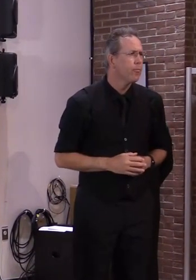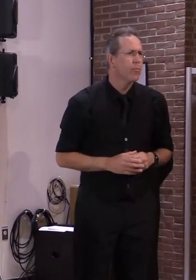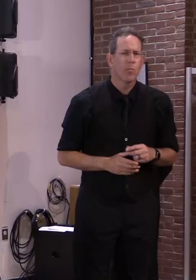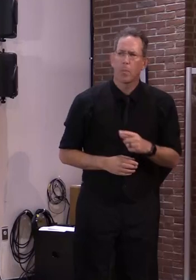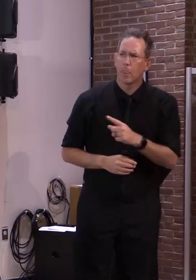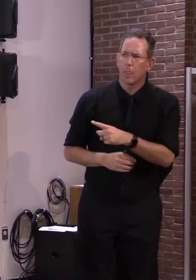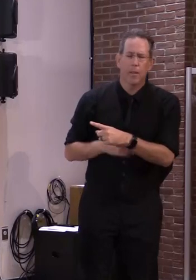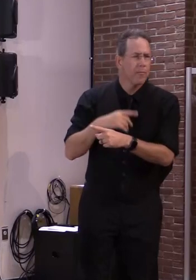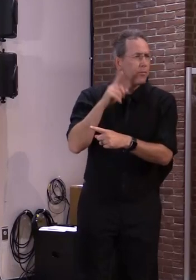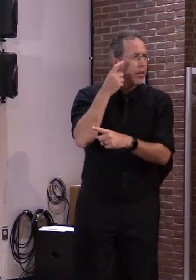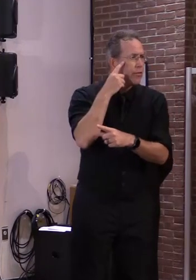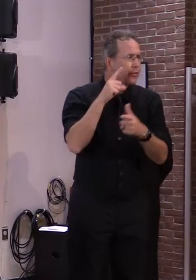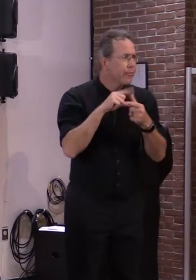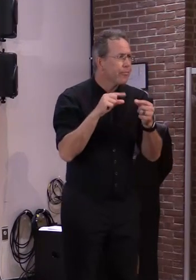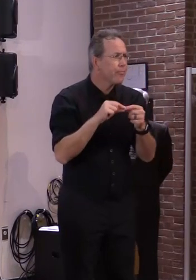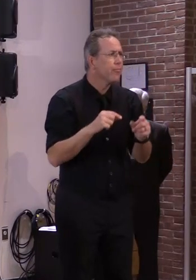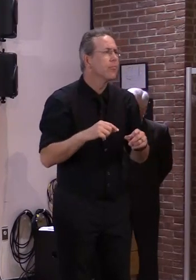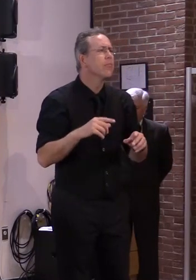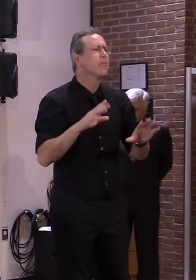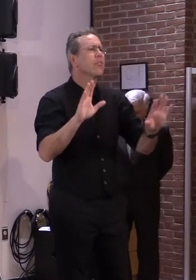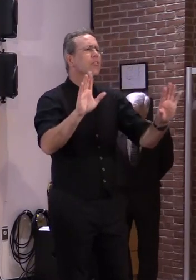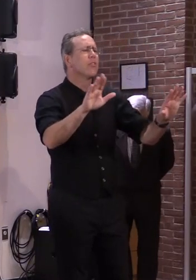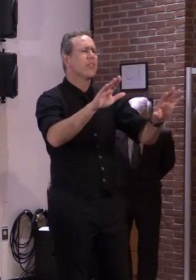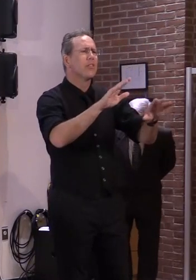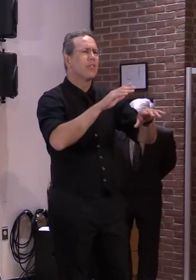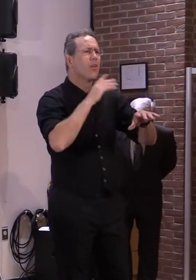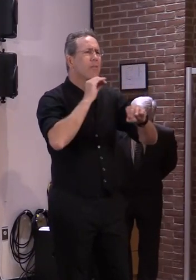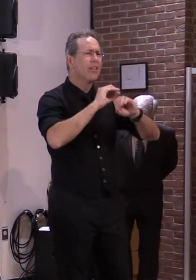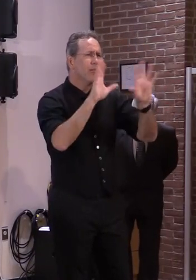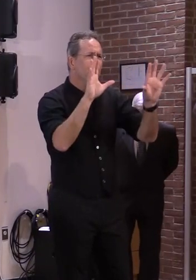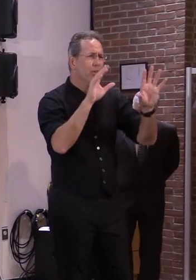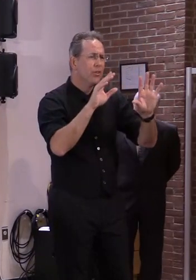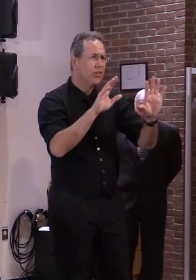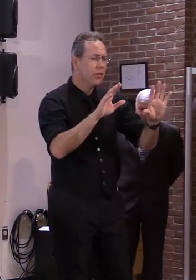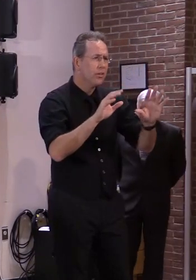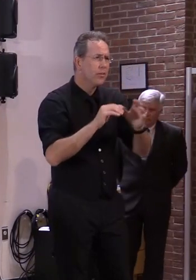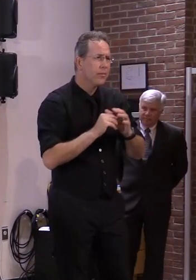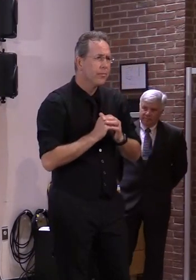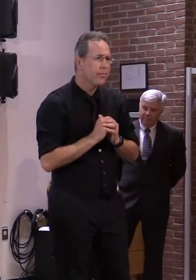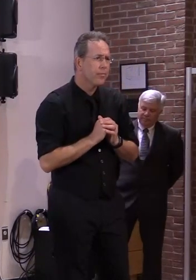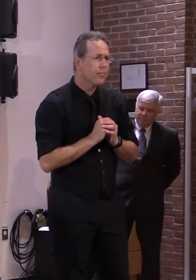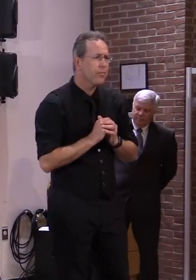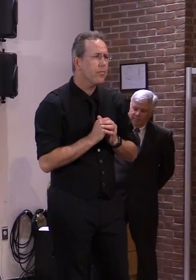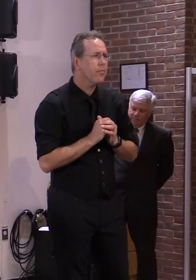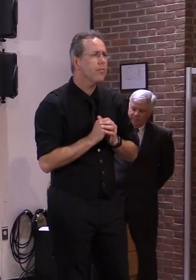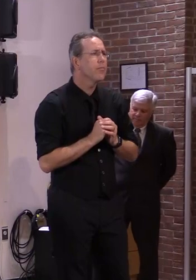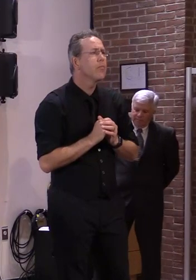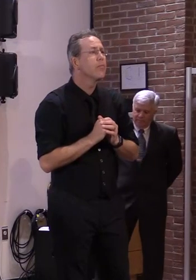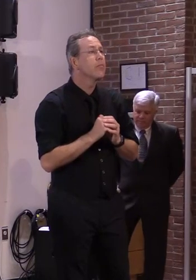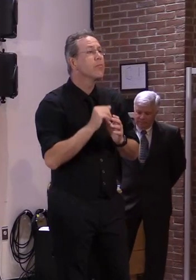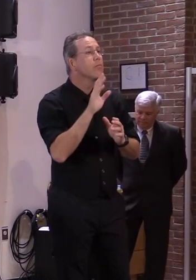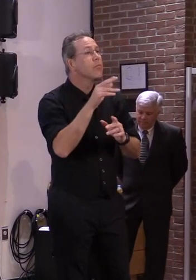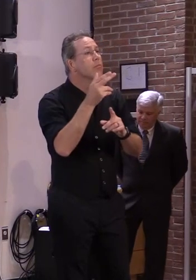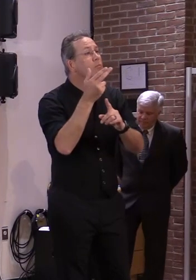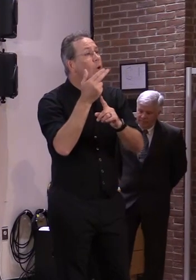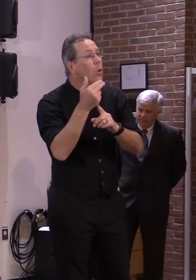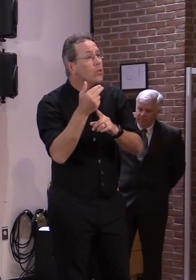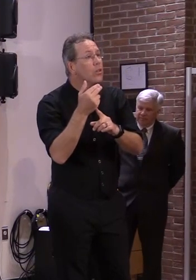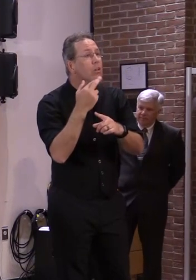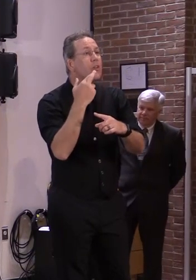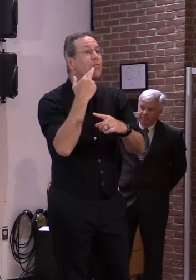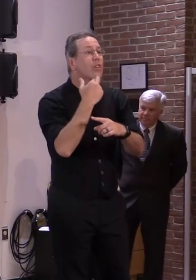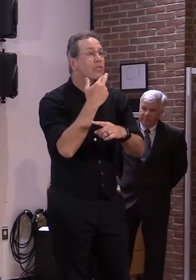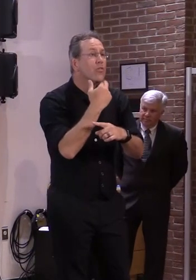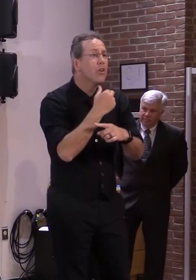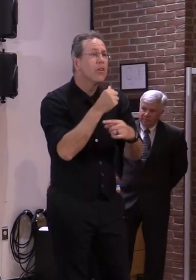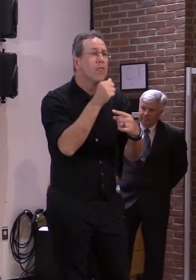I just want to highlight the fact that I think we would see more businesses, particularly in the hospitality sector, that would be closed